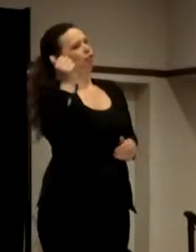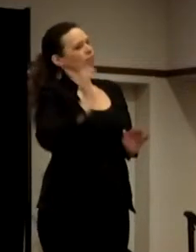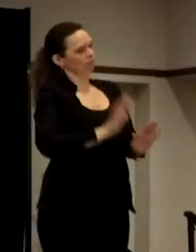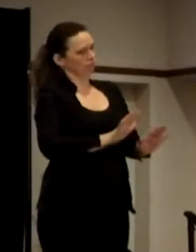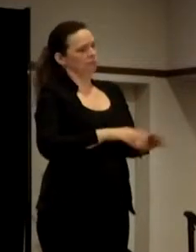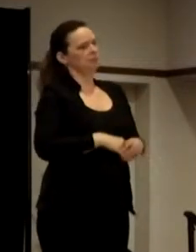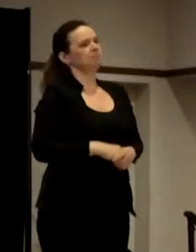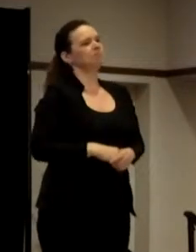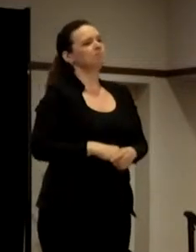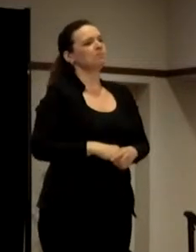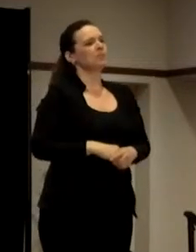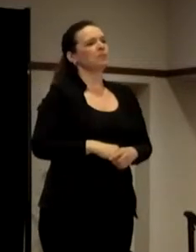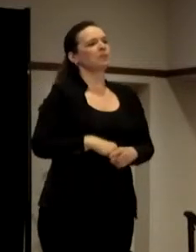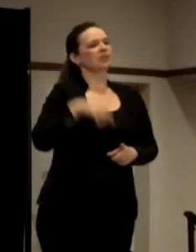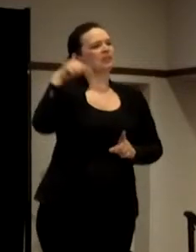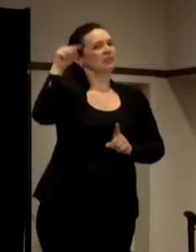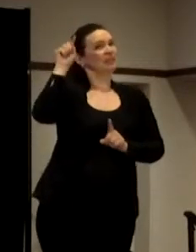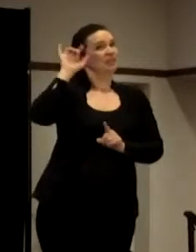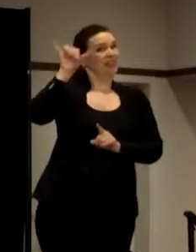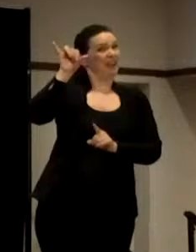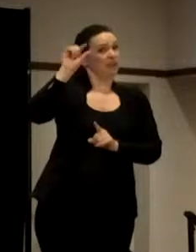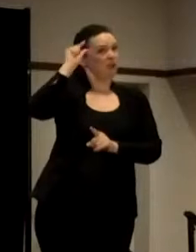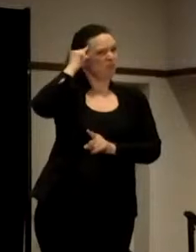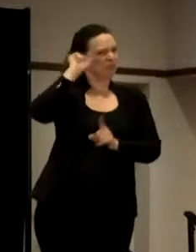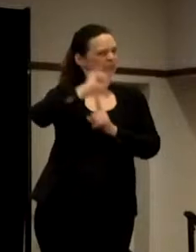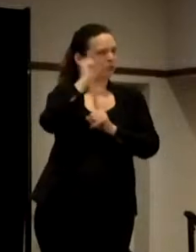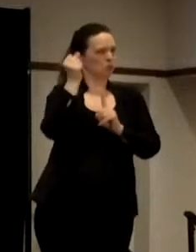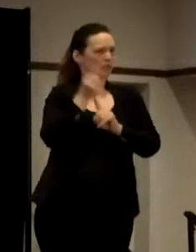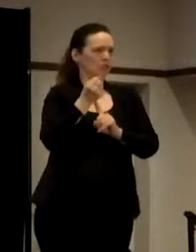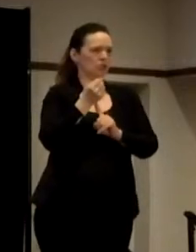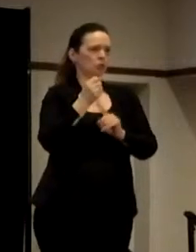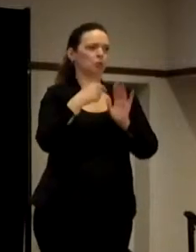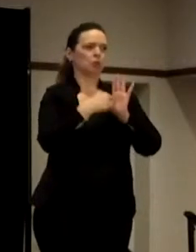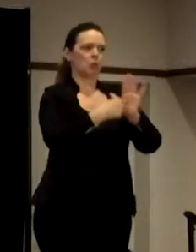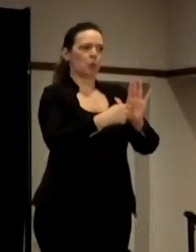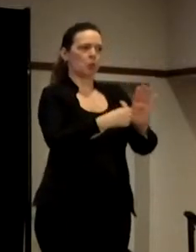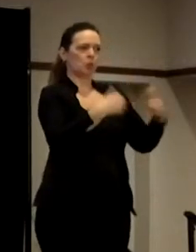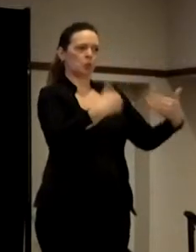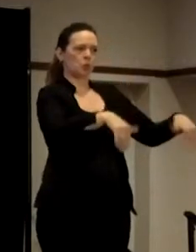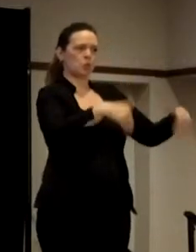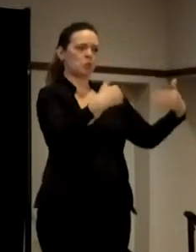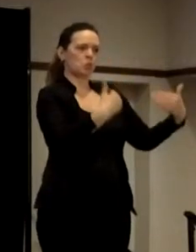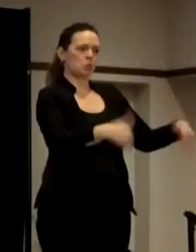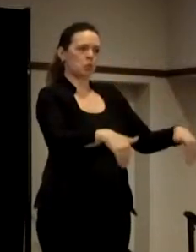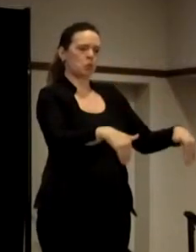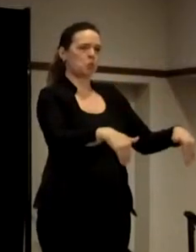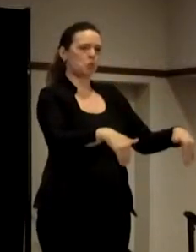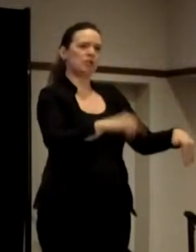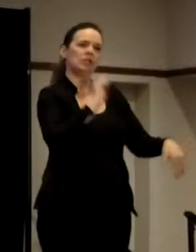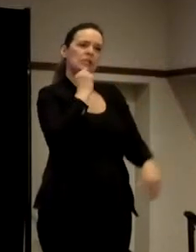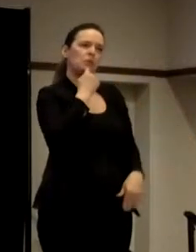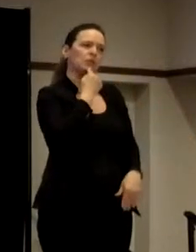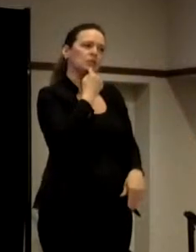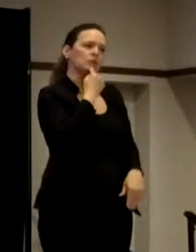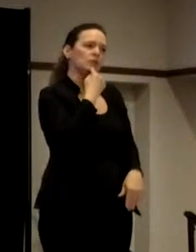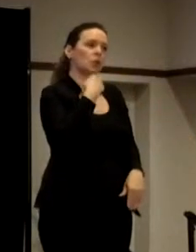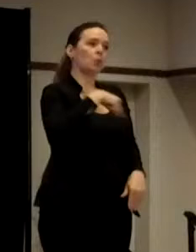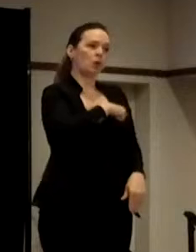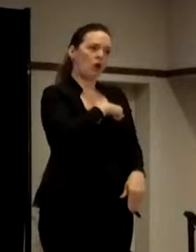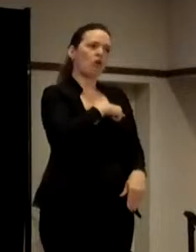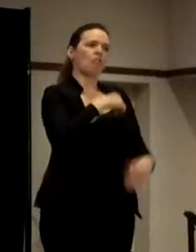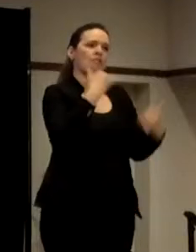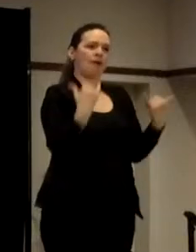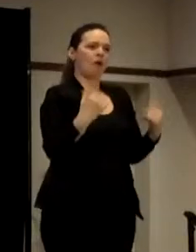highlights the problem, Andrew, right now, that we are at a different stage in the pandemic. Many